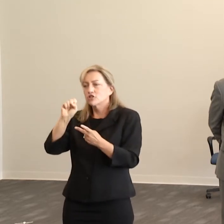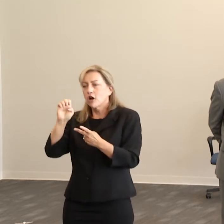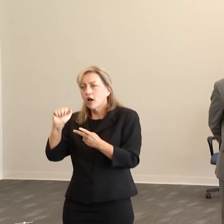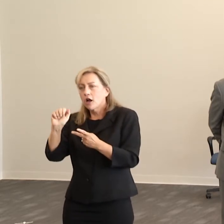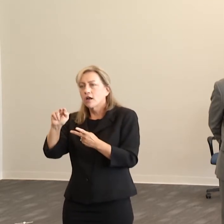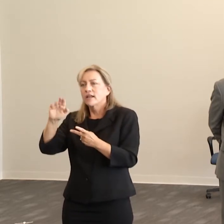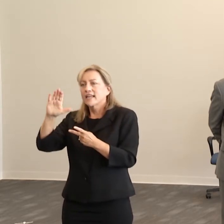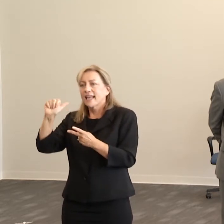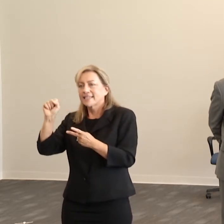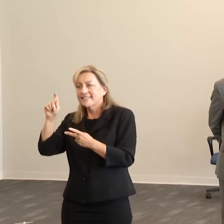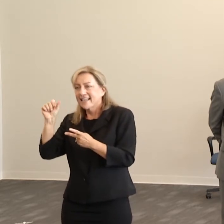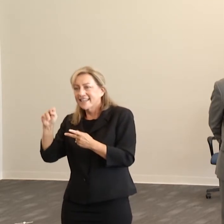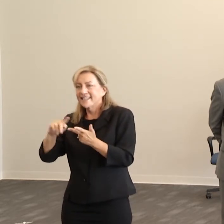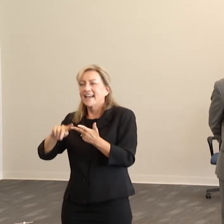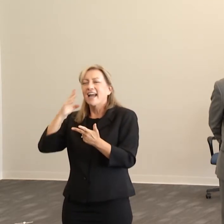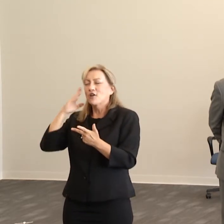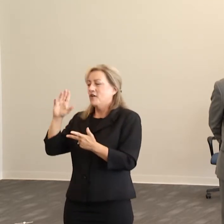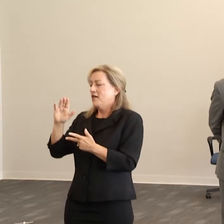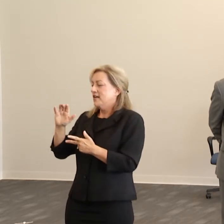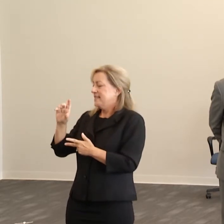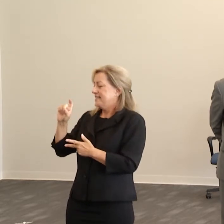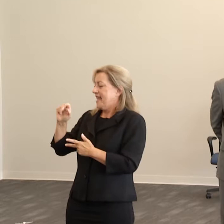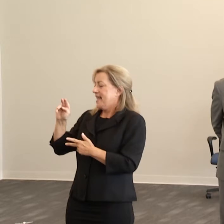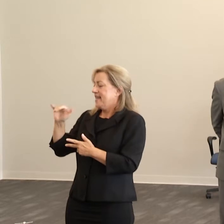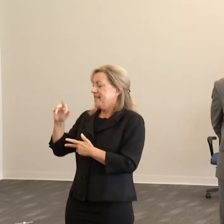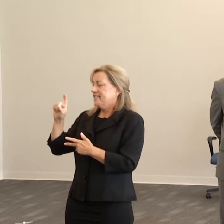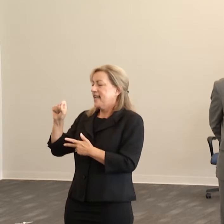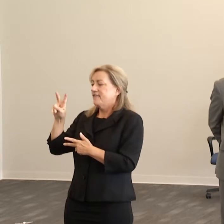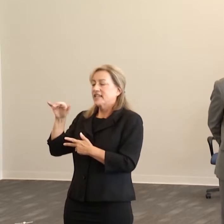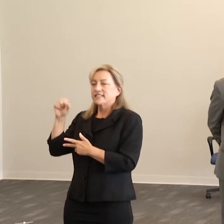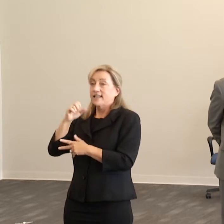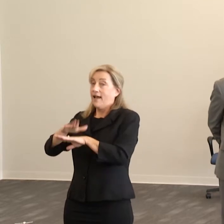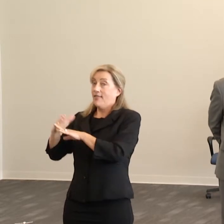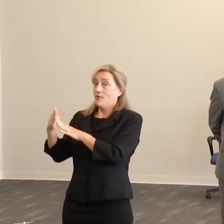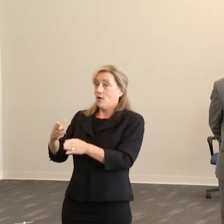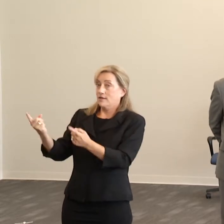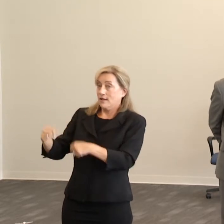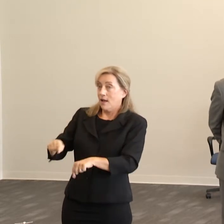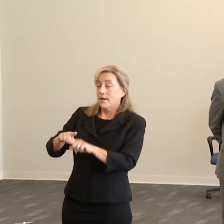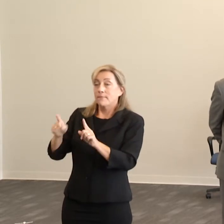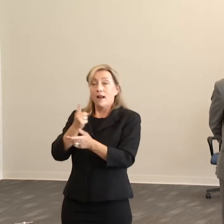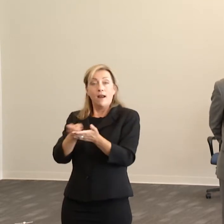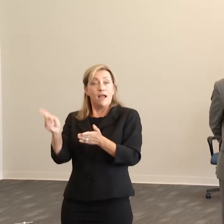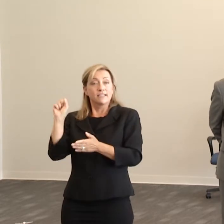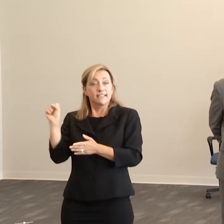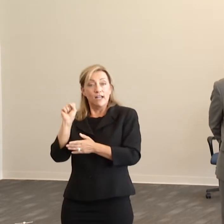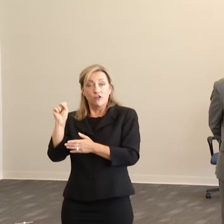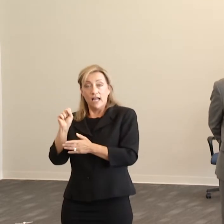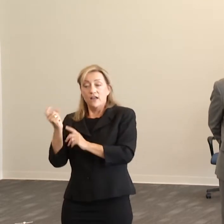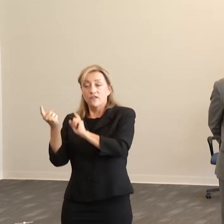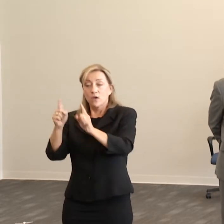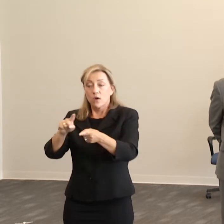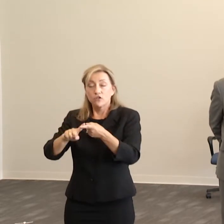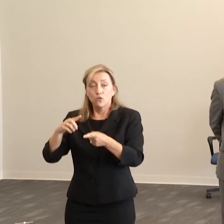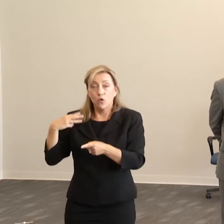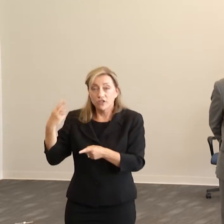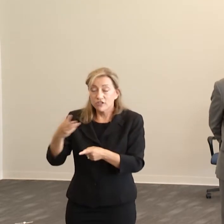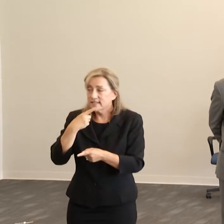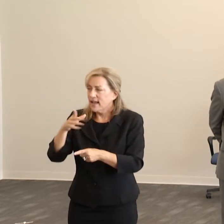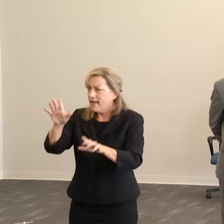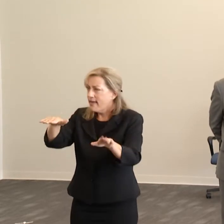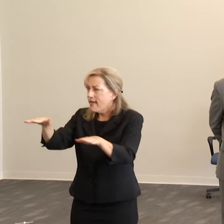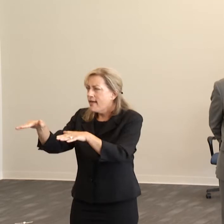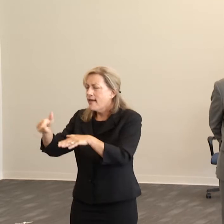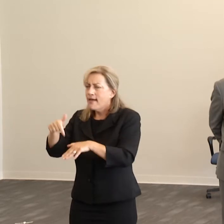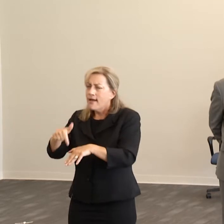Davis is on the way for what they did last Saturday. They came back to Washington. and they said, this is a national emergency. We need to put